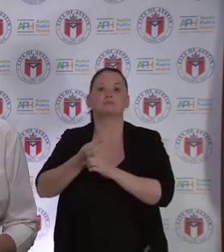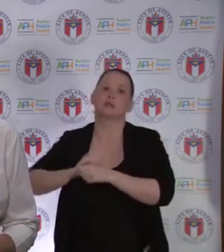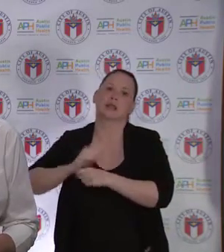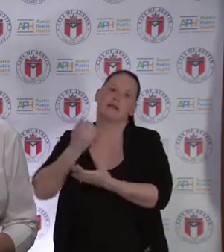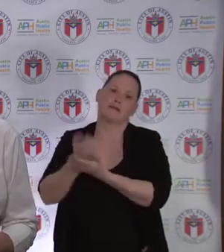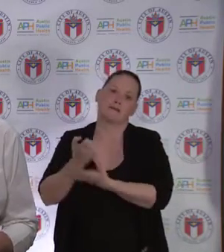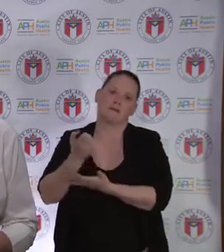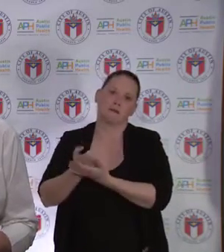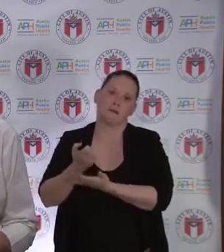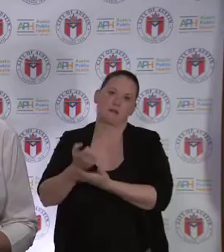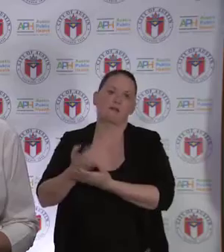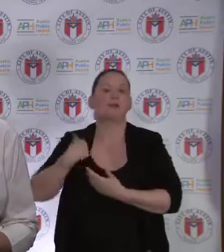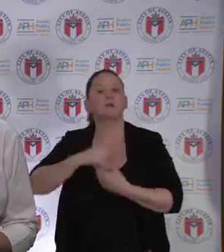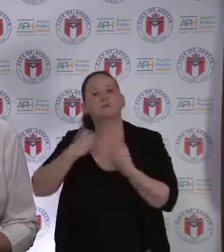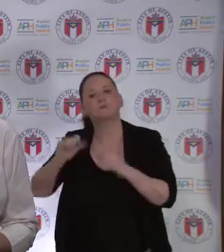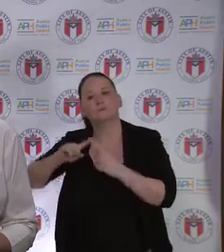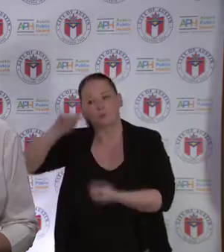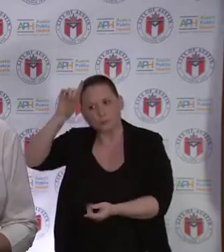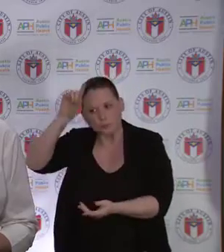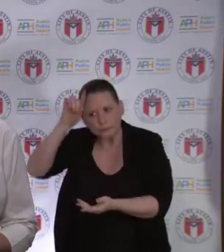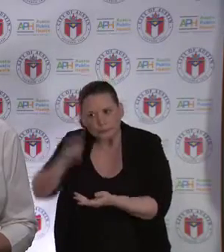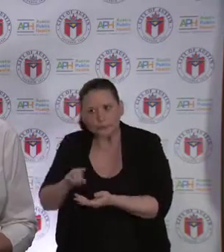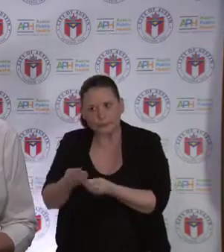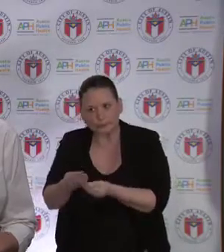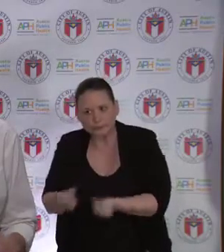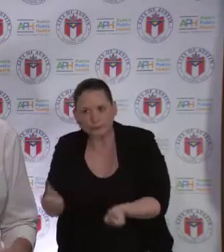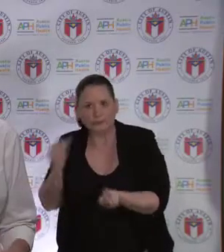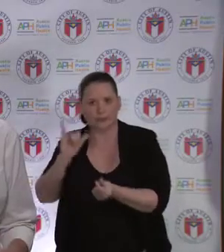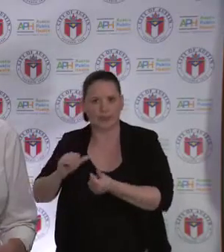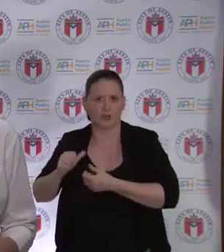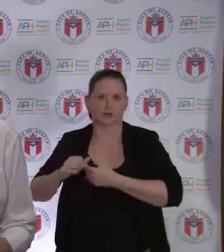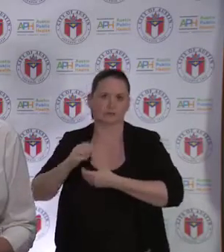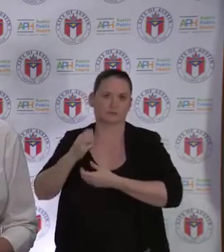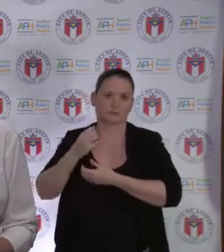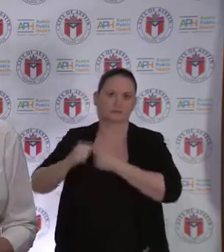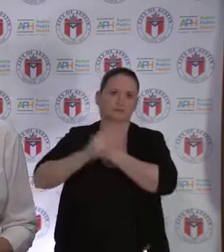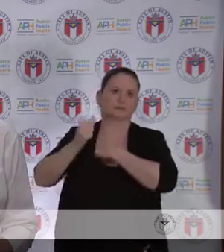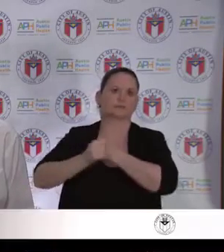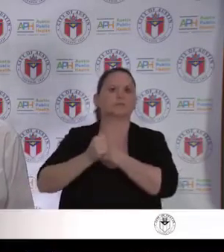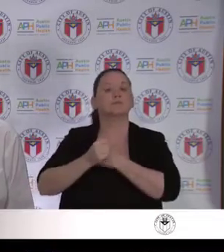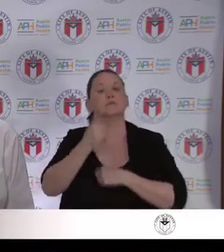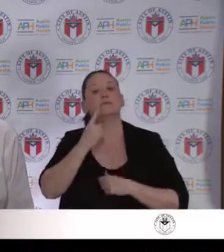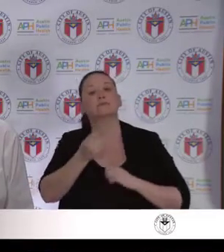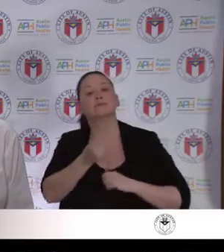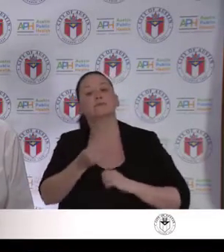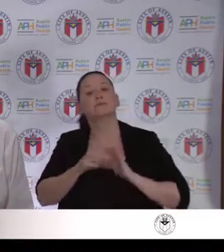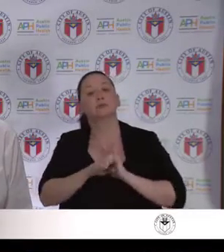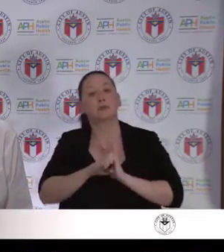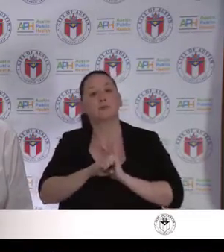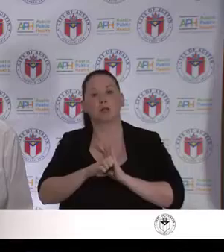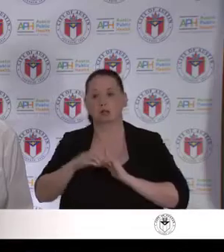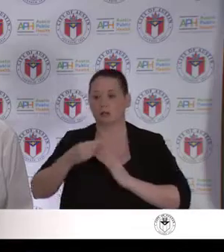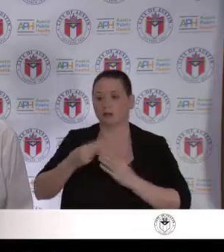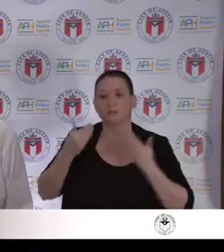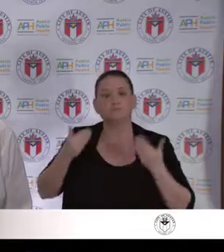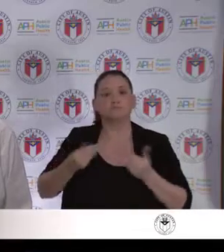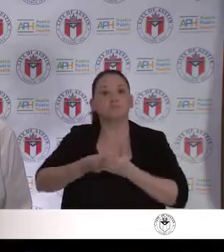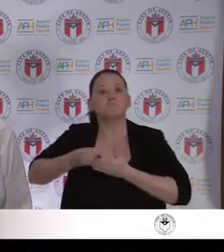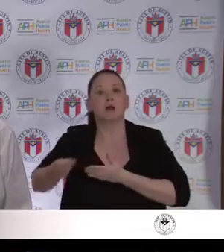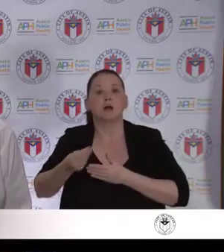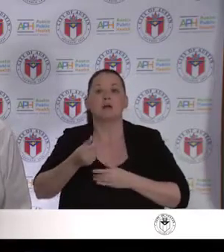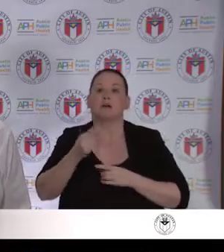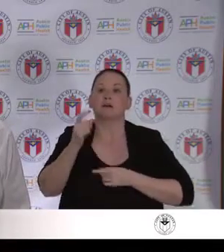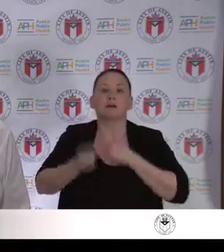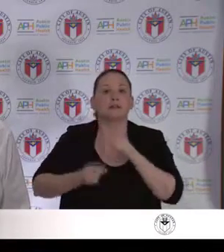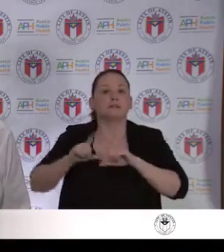also looking for ways that we can mitigate that economic threat. A couple of examples are buying gift certificates at your favorite